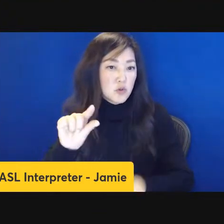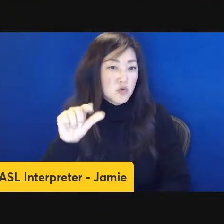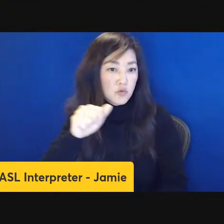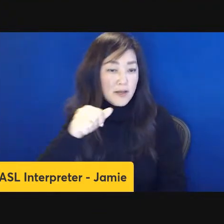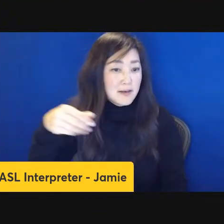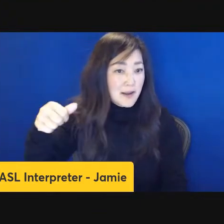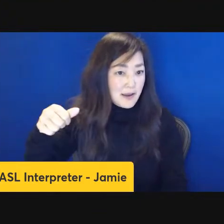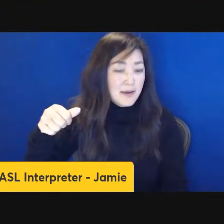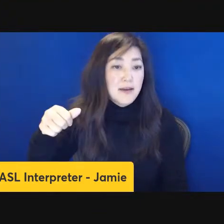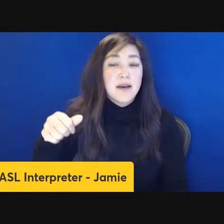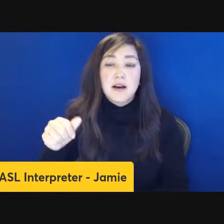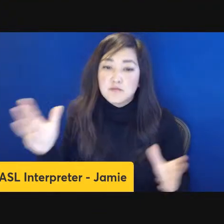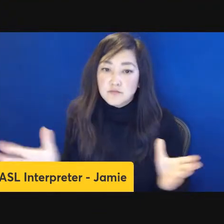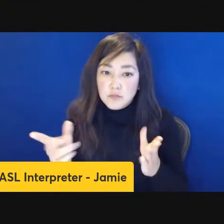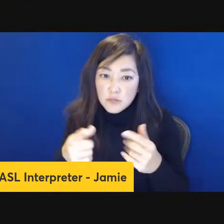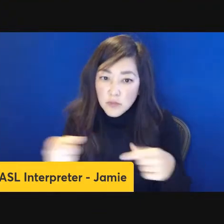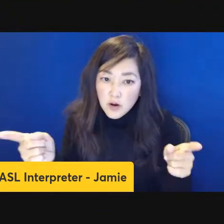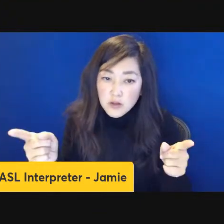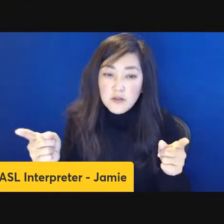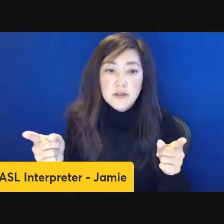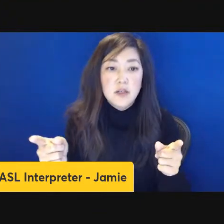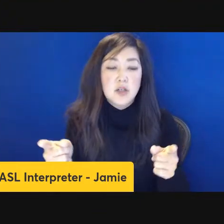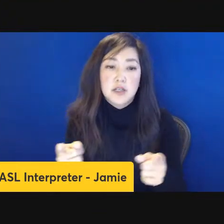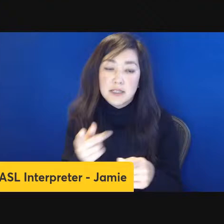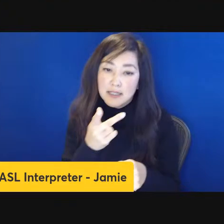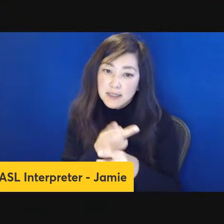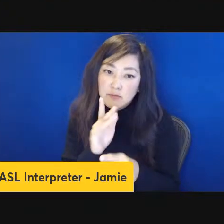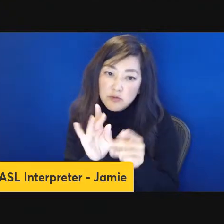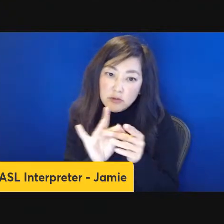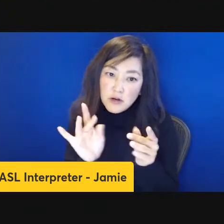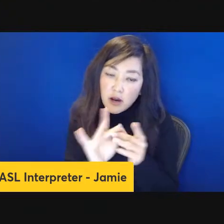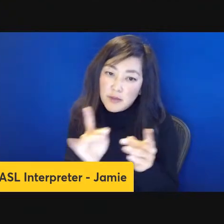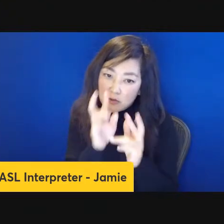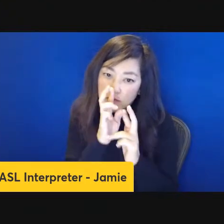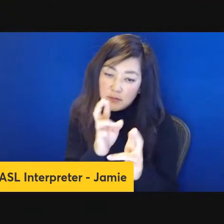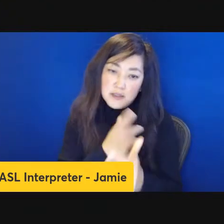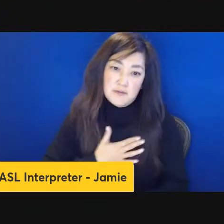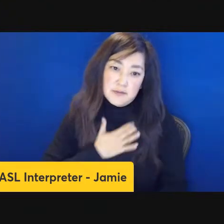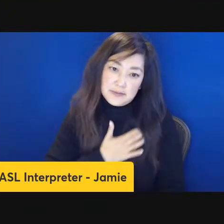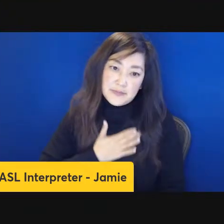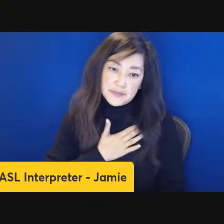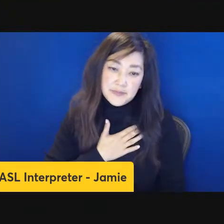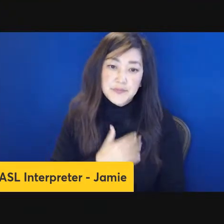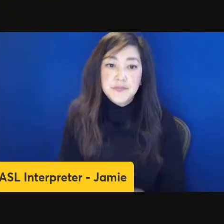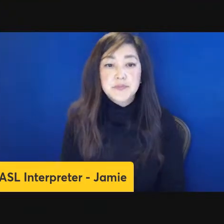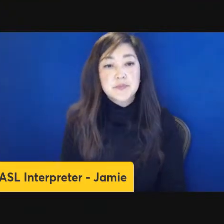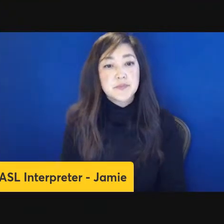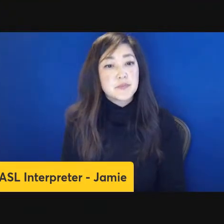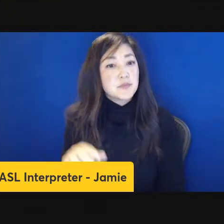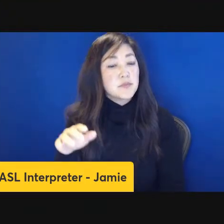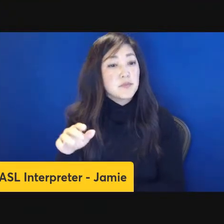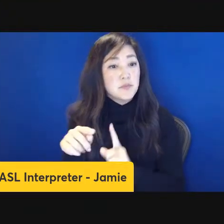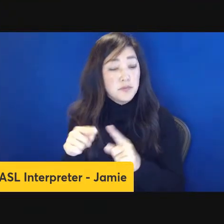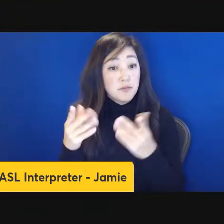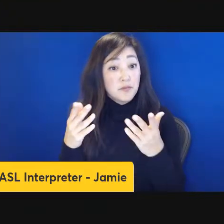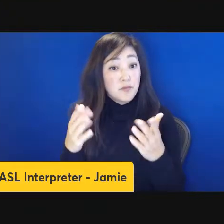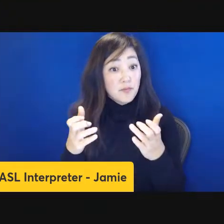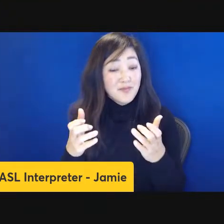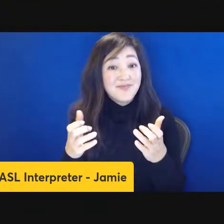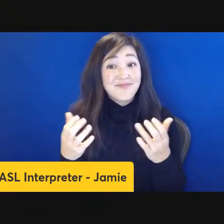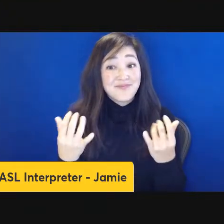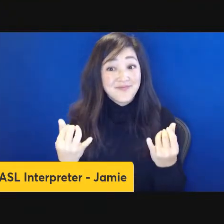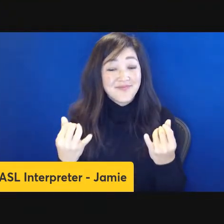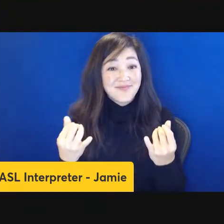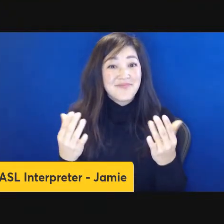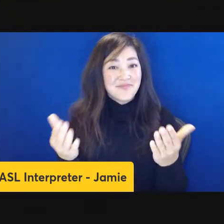I urge you and thank you in advance for keeping your comments respectful. So I want to move now to